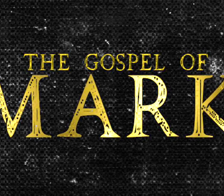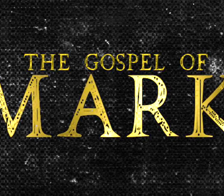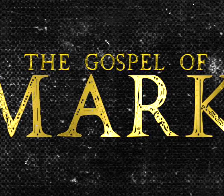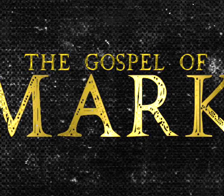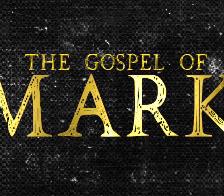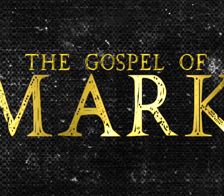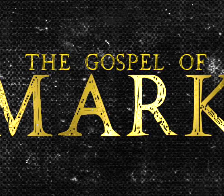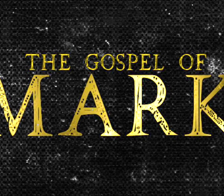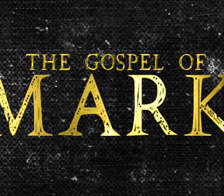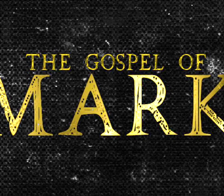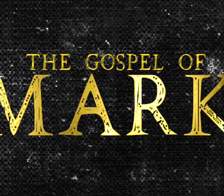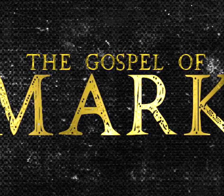The Gospel of Mark.